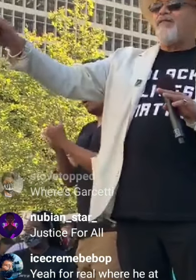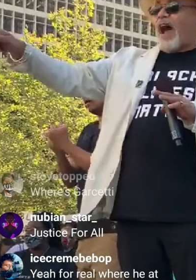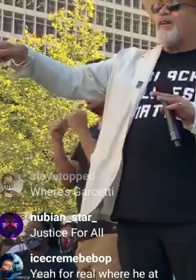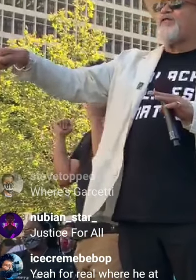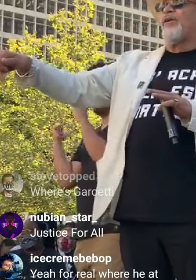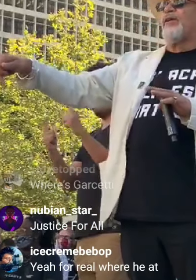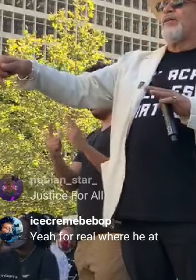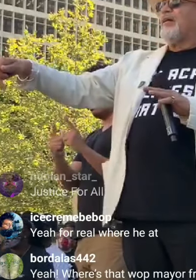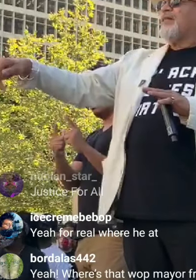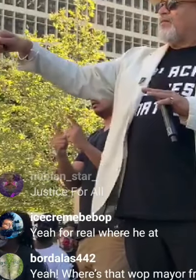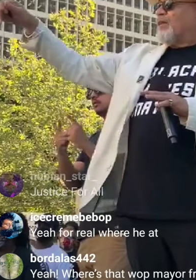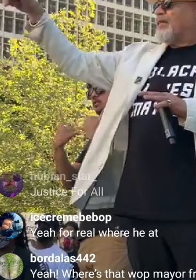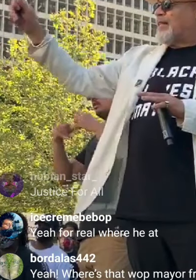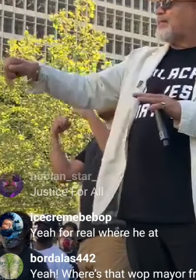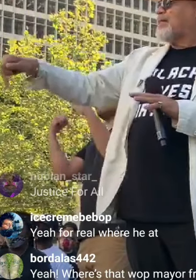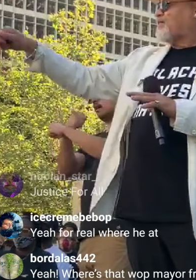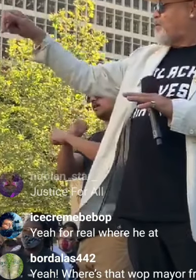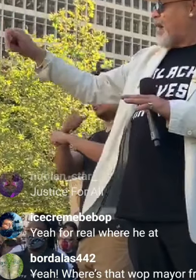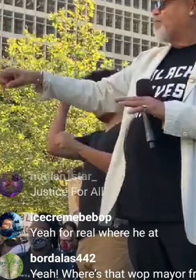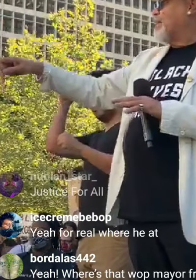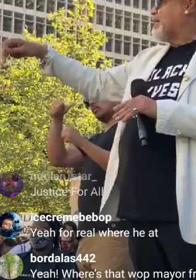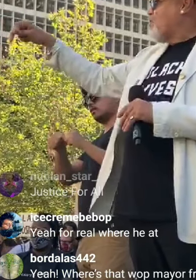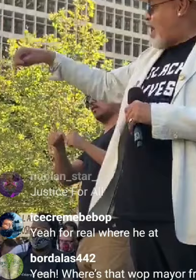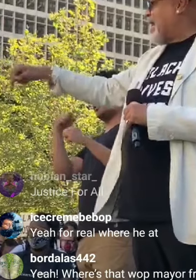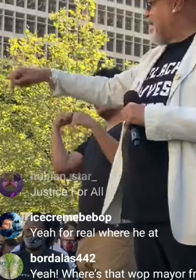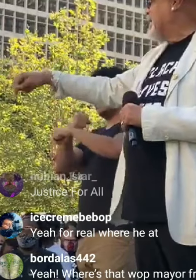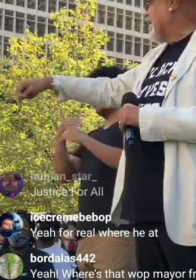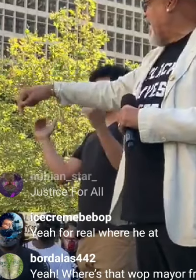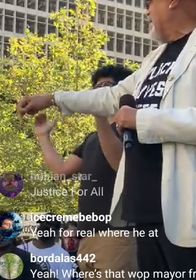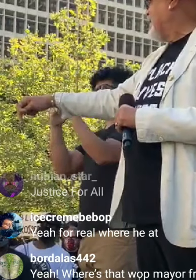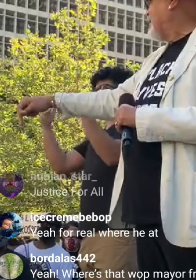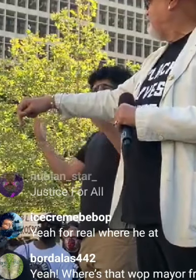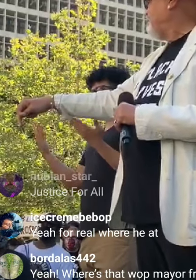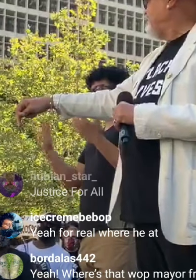remember and fight for the justice for families